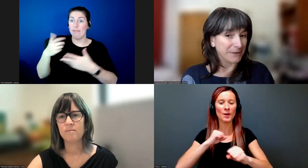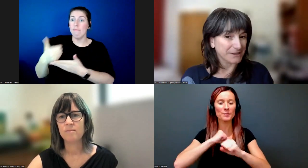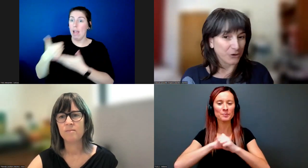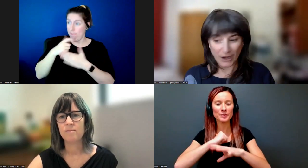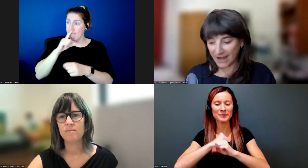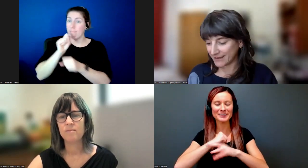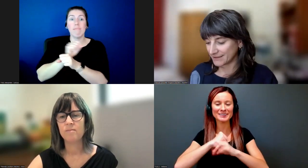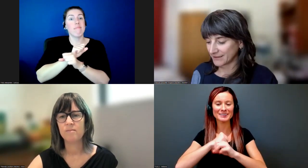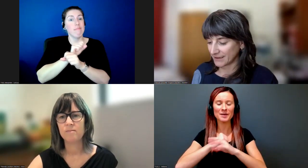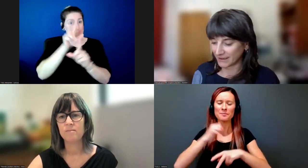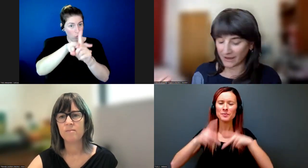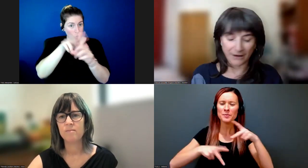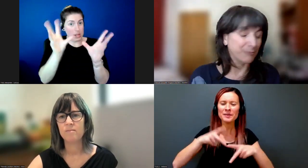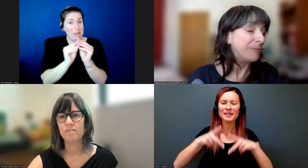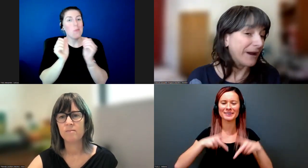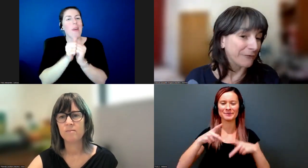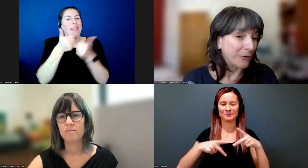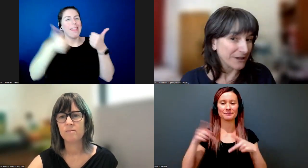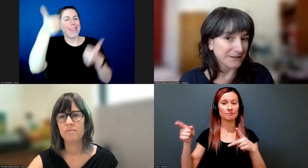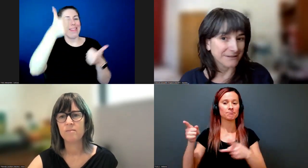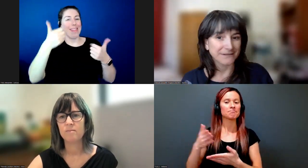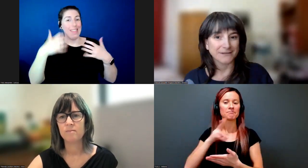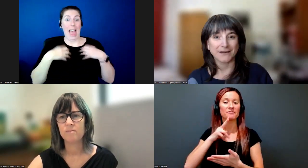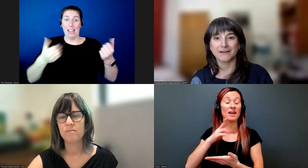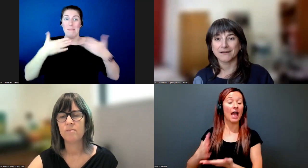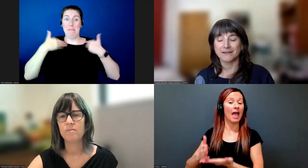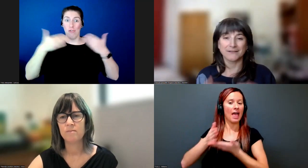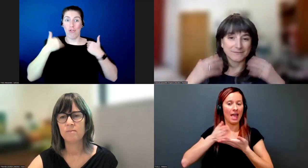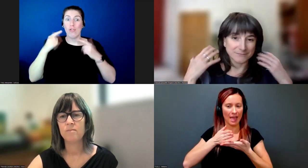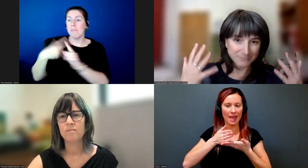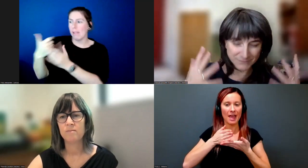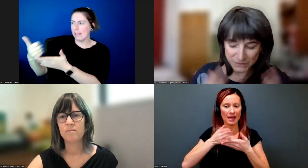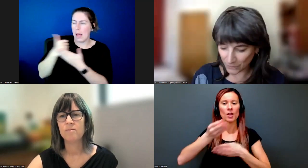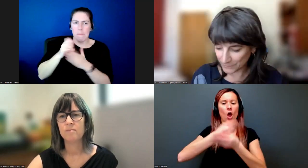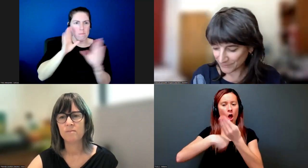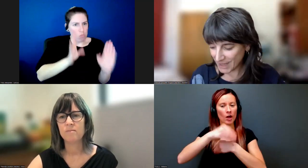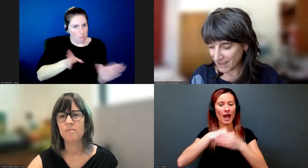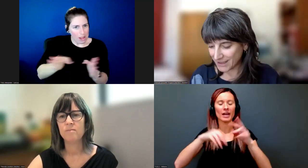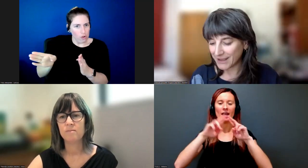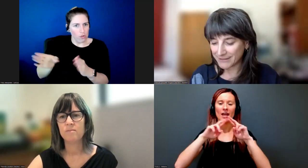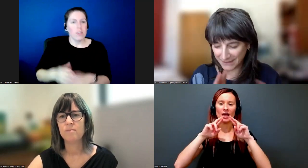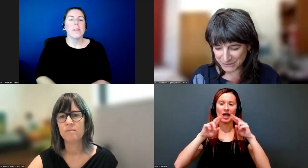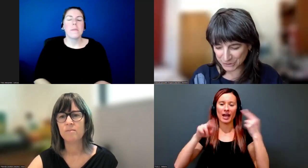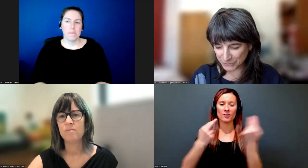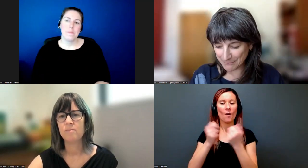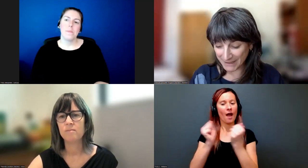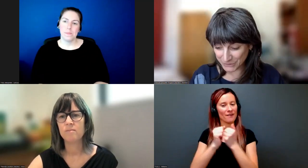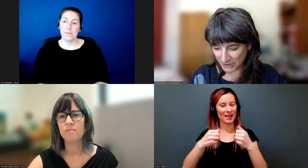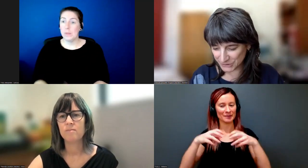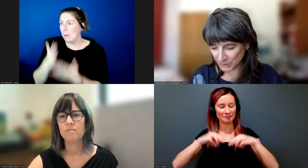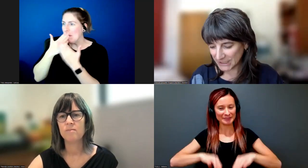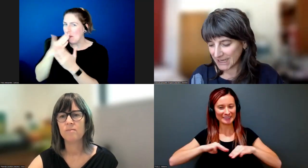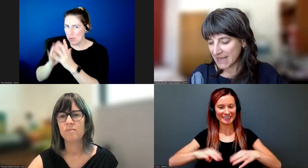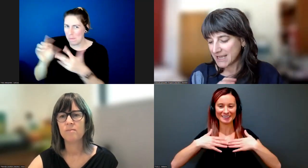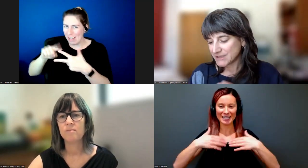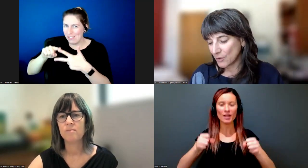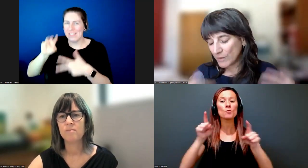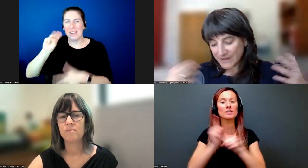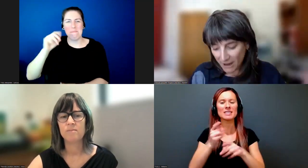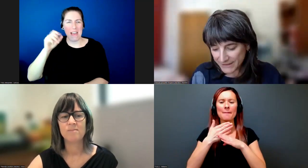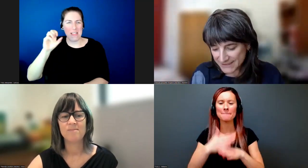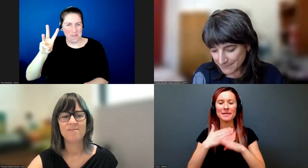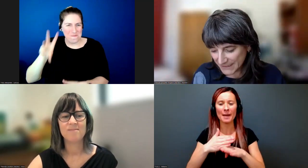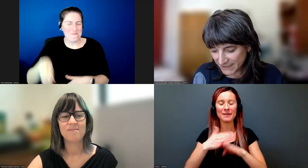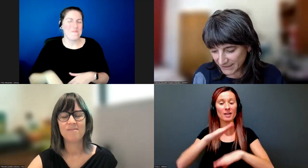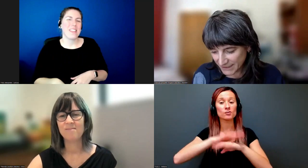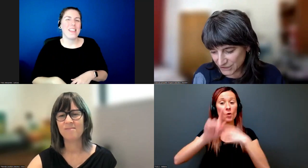minister and prepare for it. So thanks to Matthew also. So with all